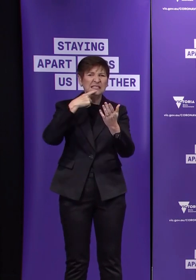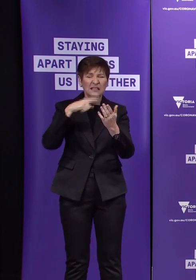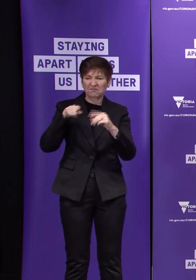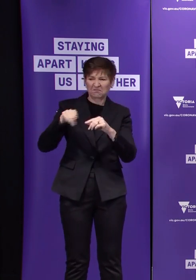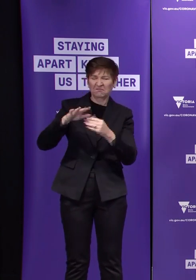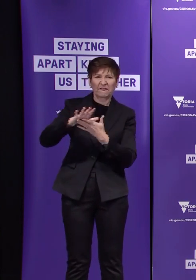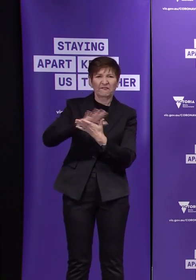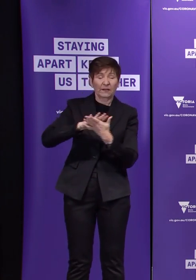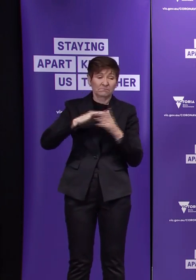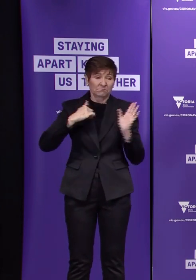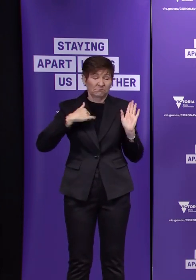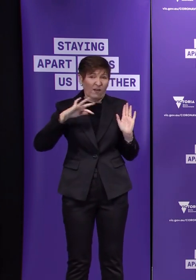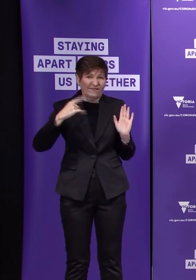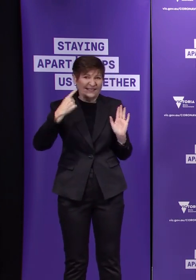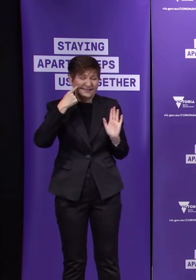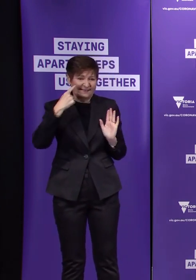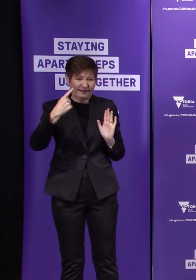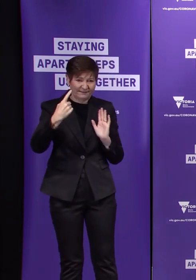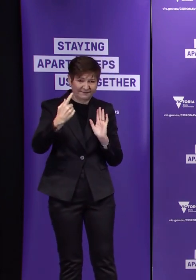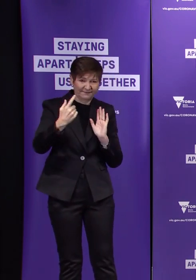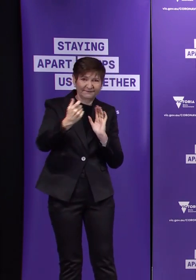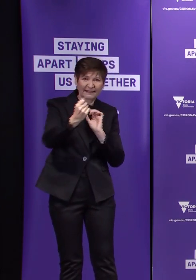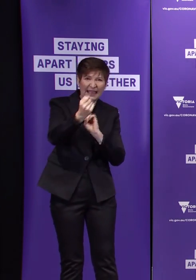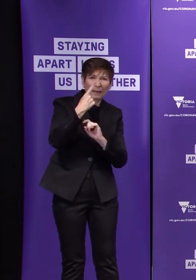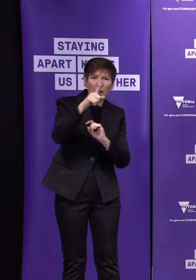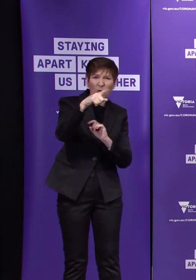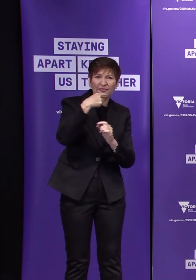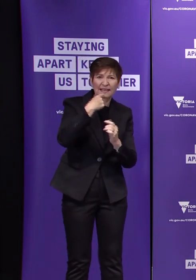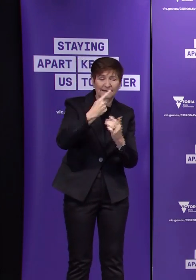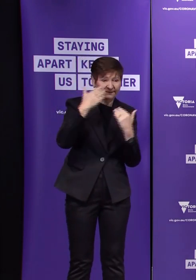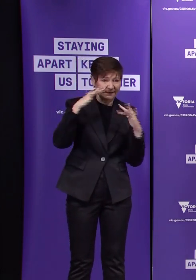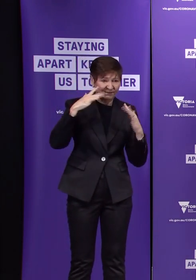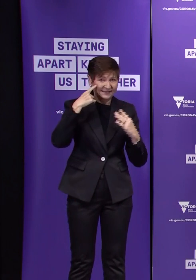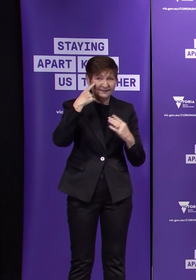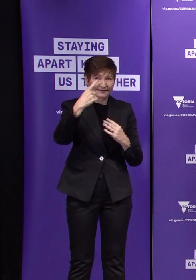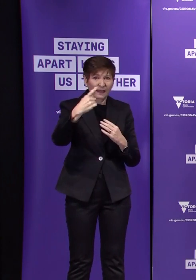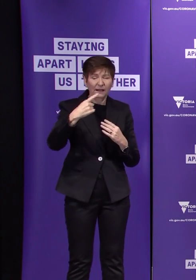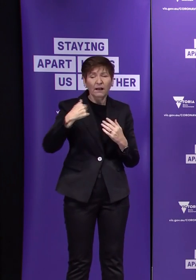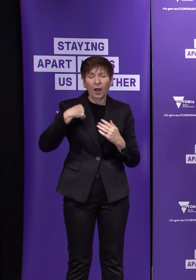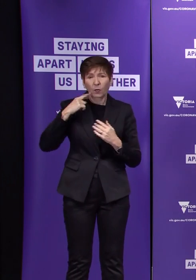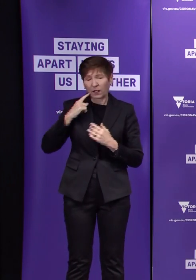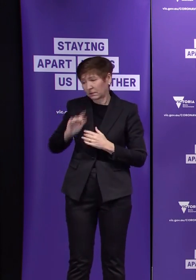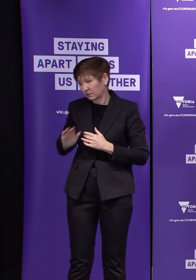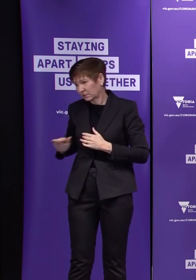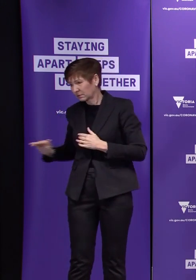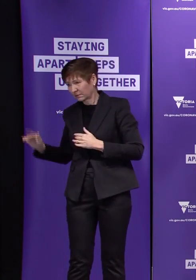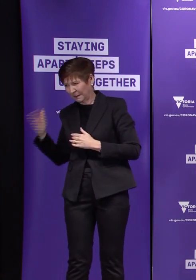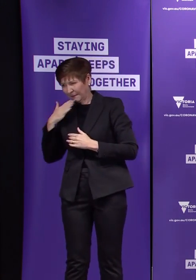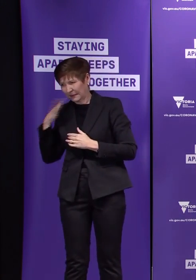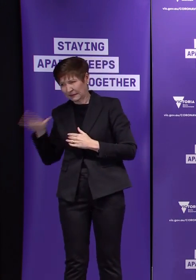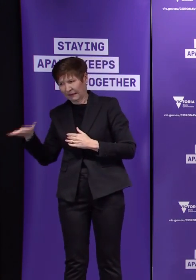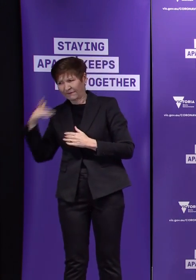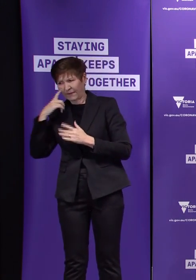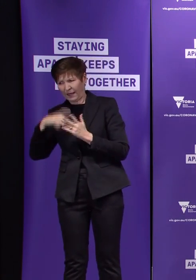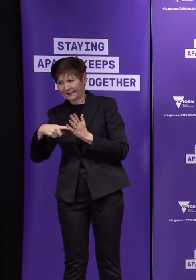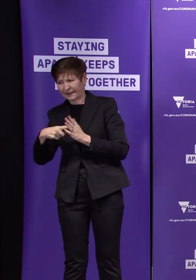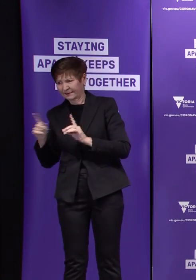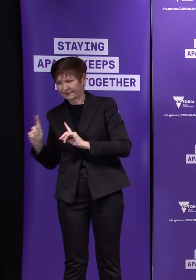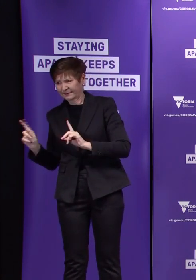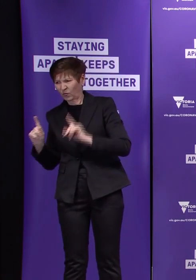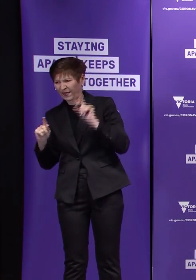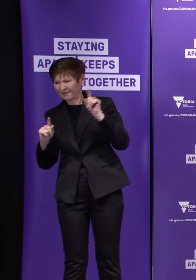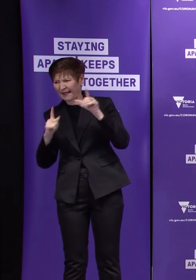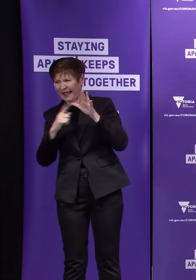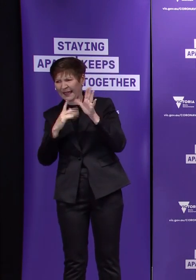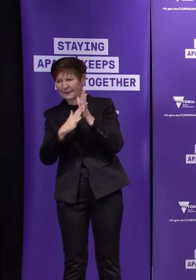seen that email, and I'm more than happy to try and follow that up. But I think that the appropriate mechanism to follow that up and any